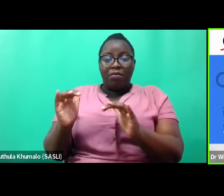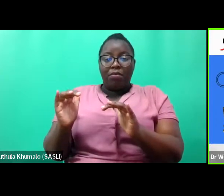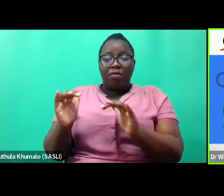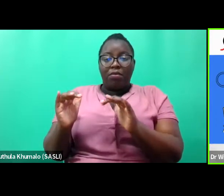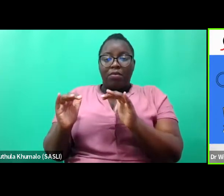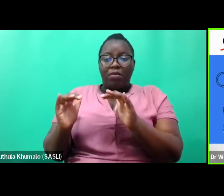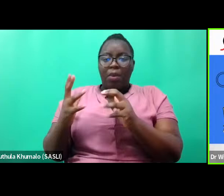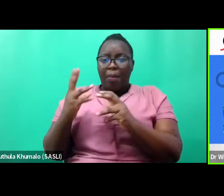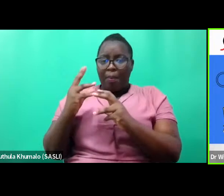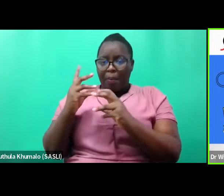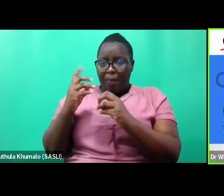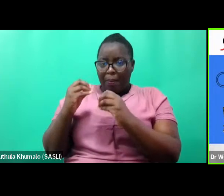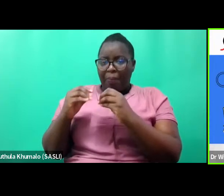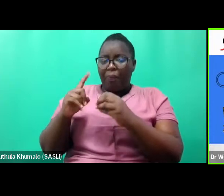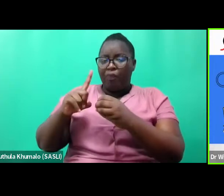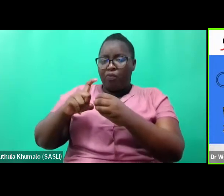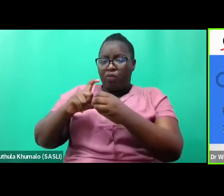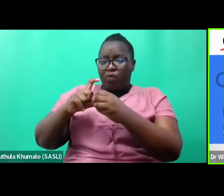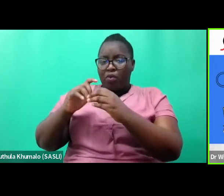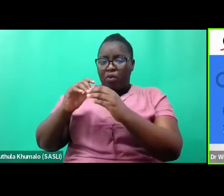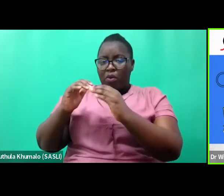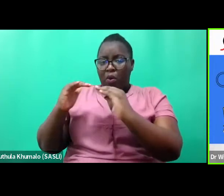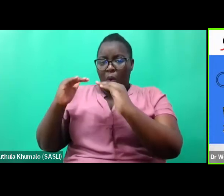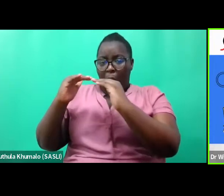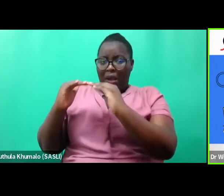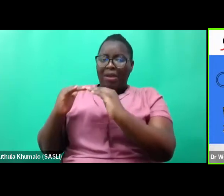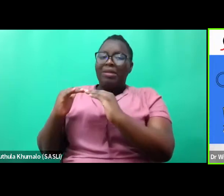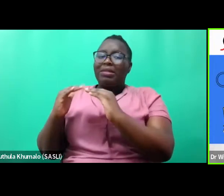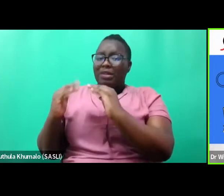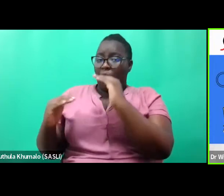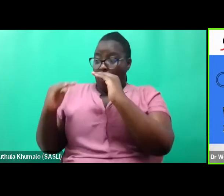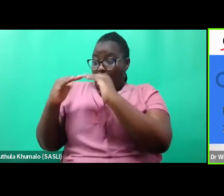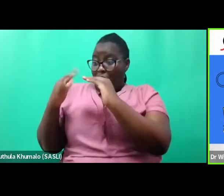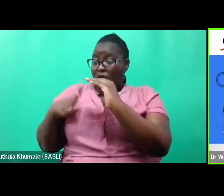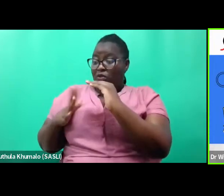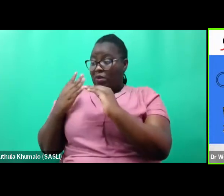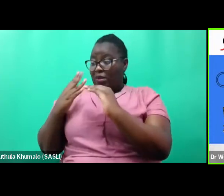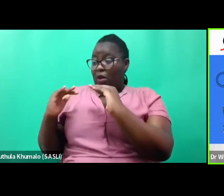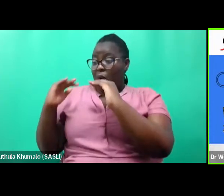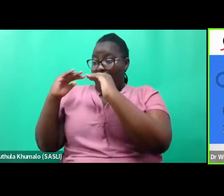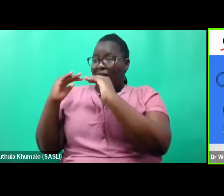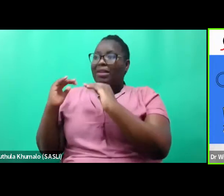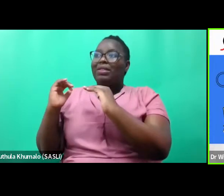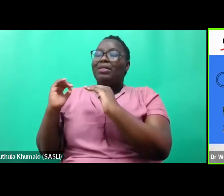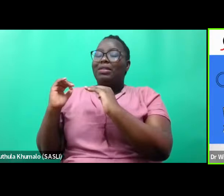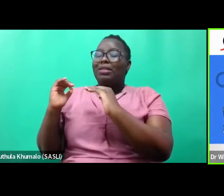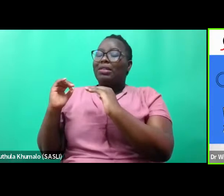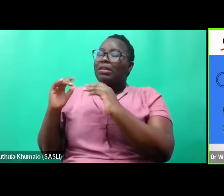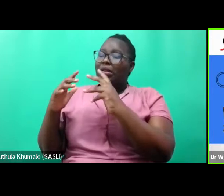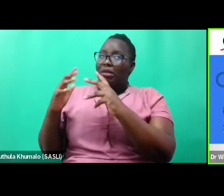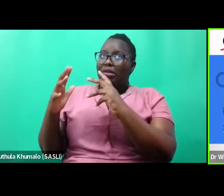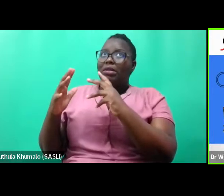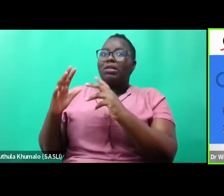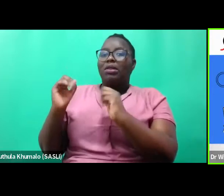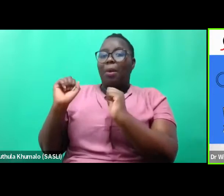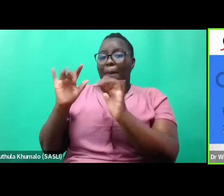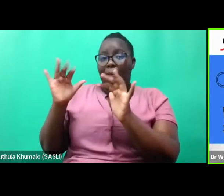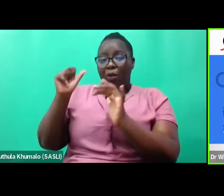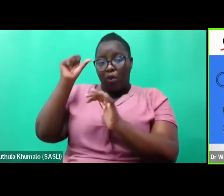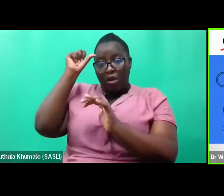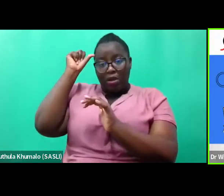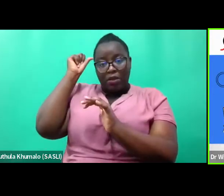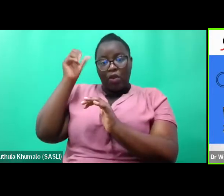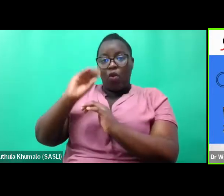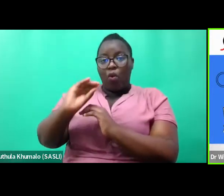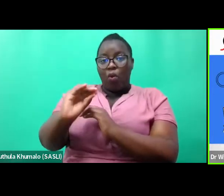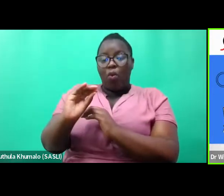quality in autistic people, like their gifts and talents and what they can do when they get